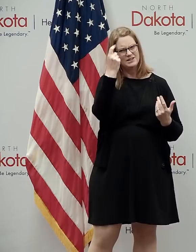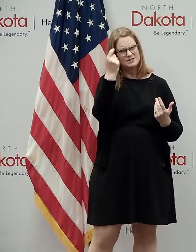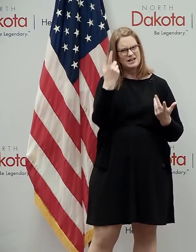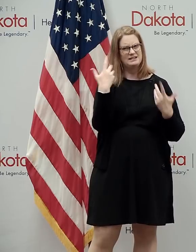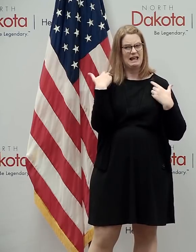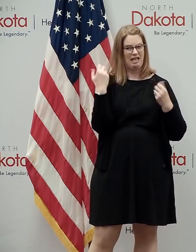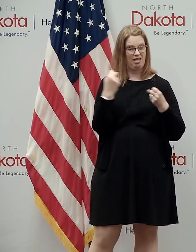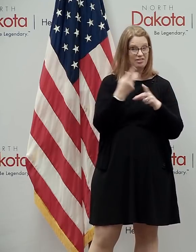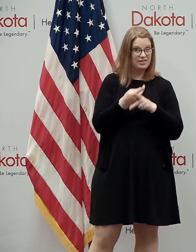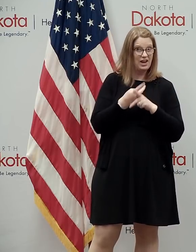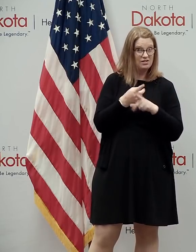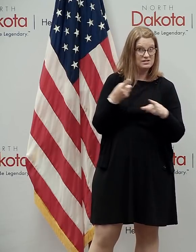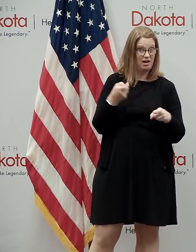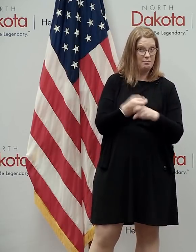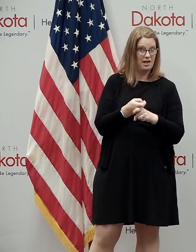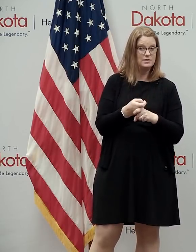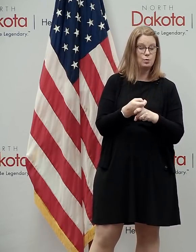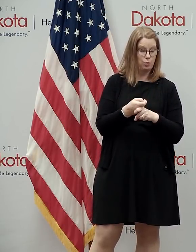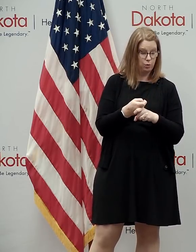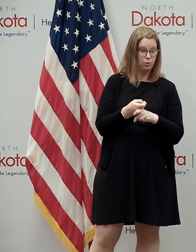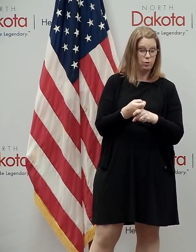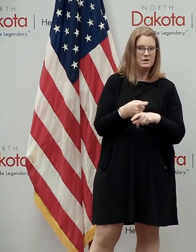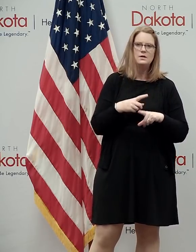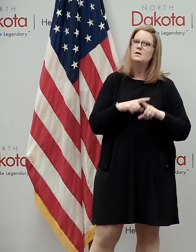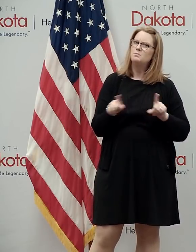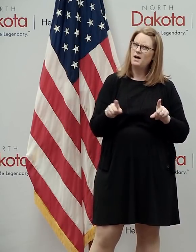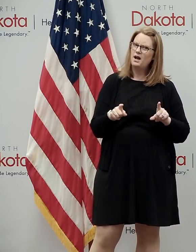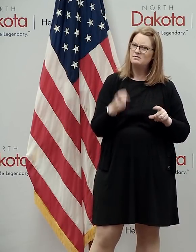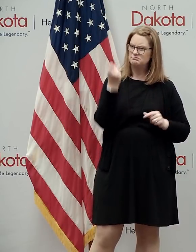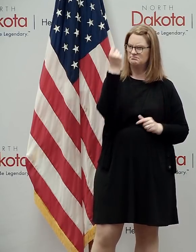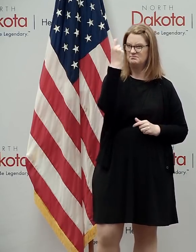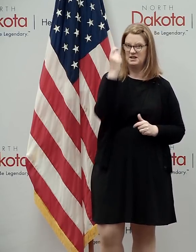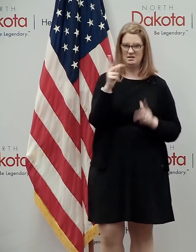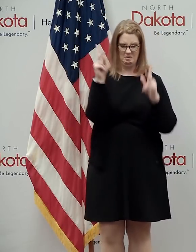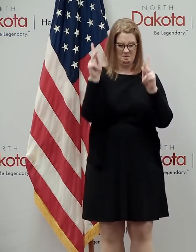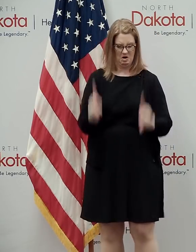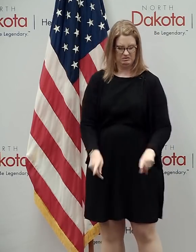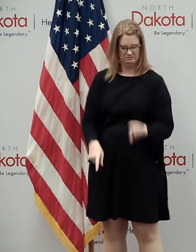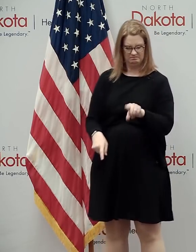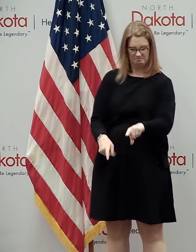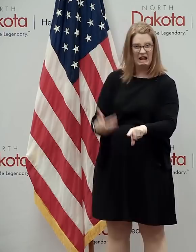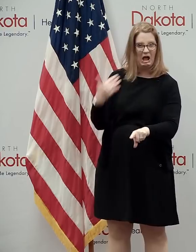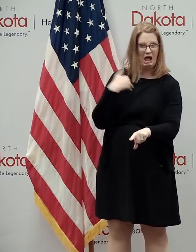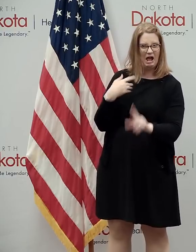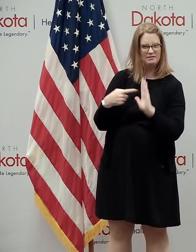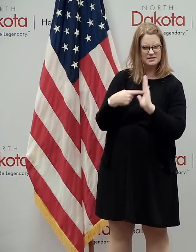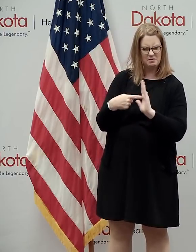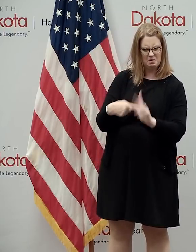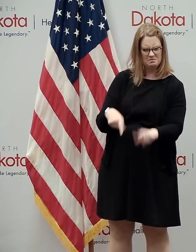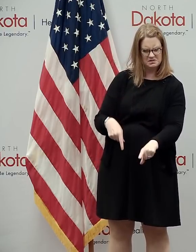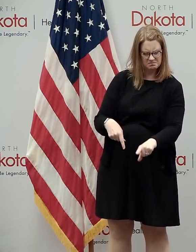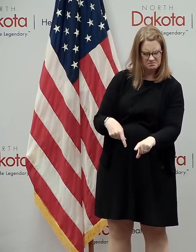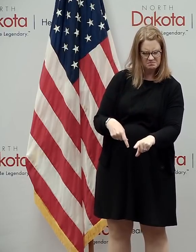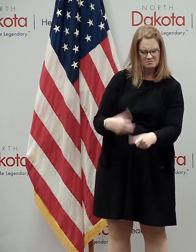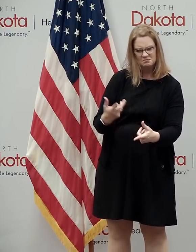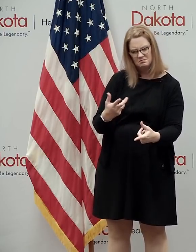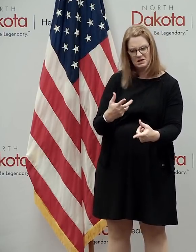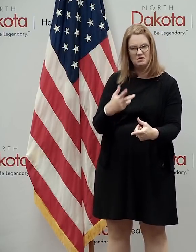is complex in our country. But if we have individuals that are presenting that have symptoms and are of